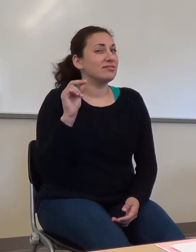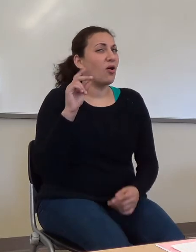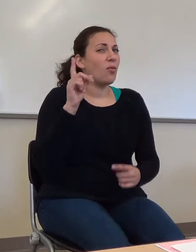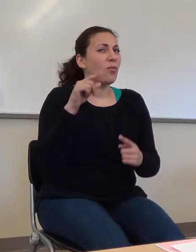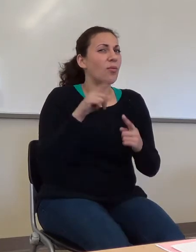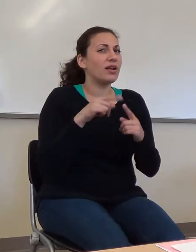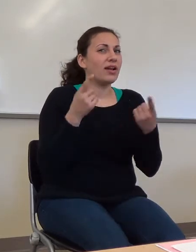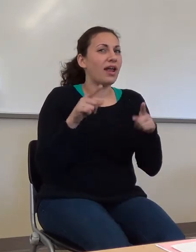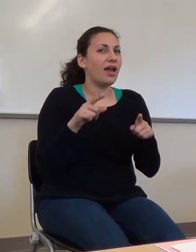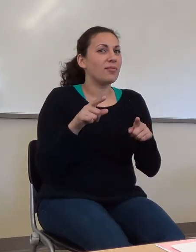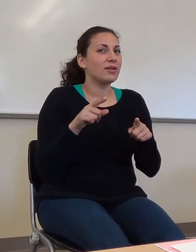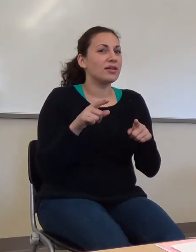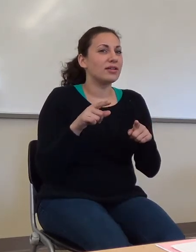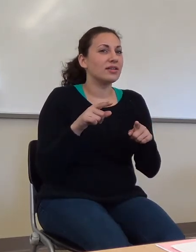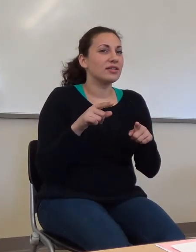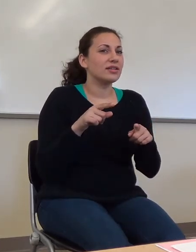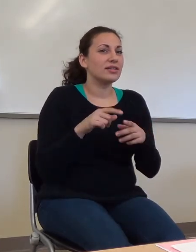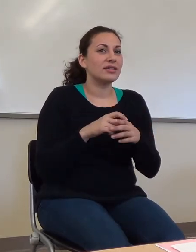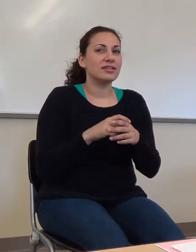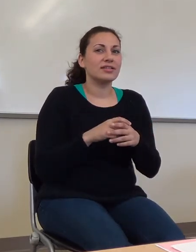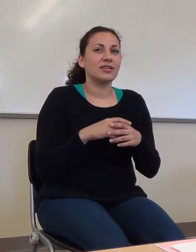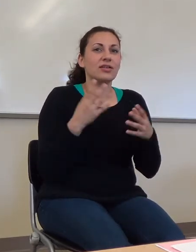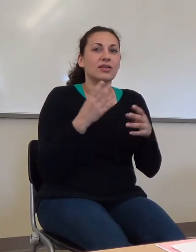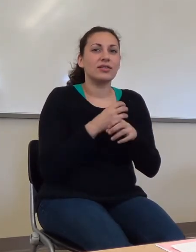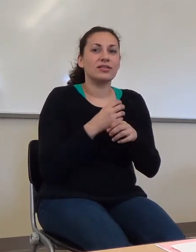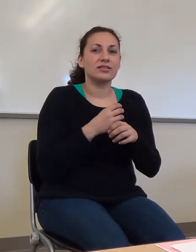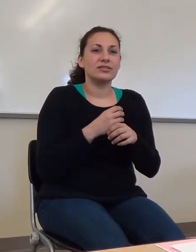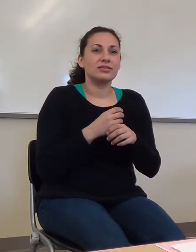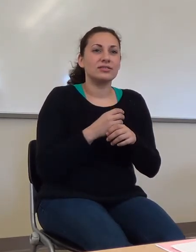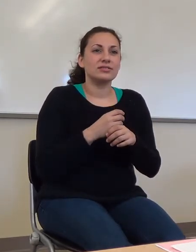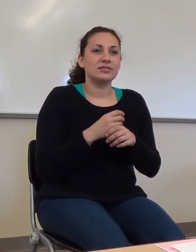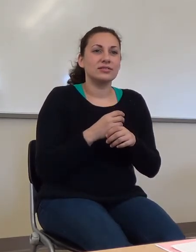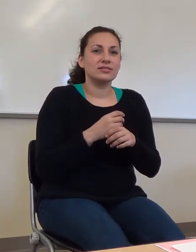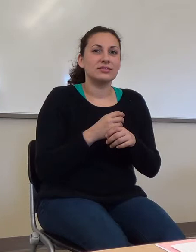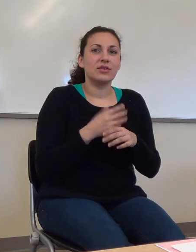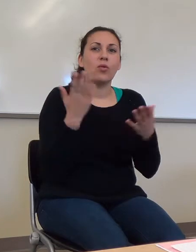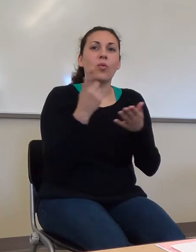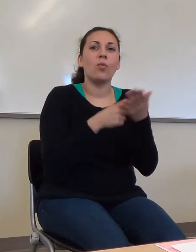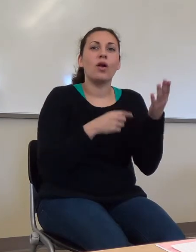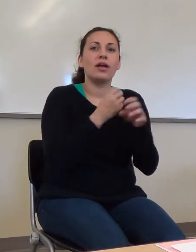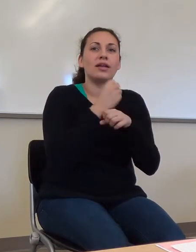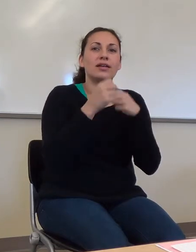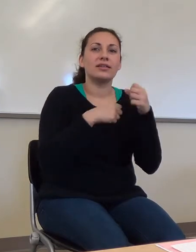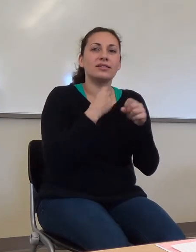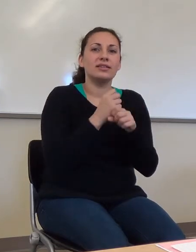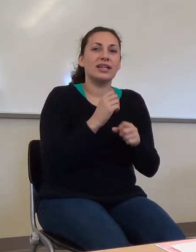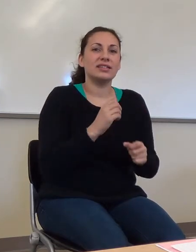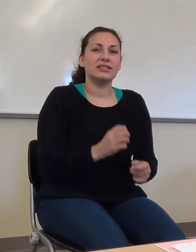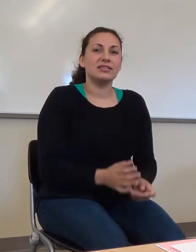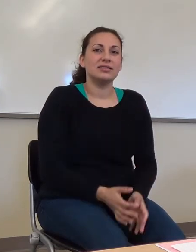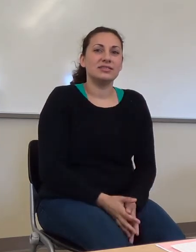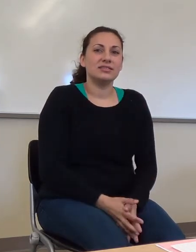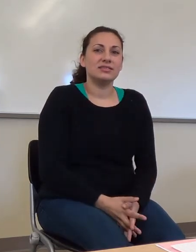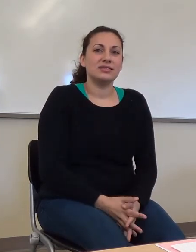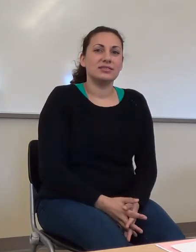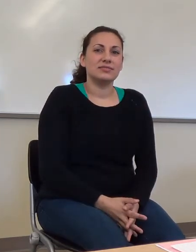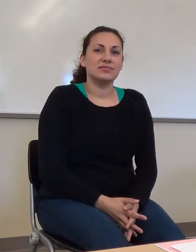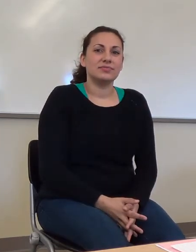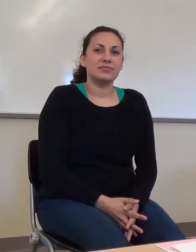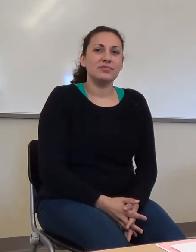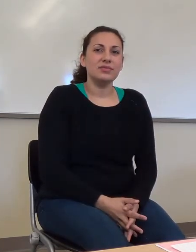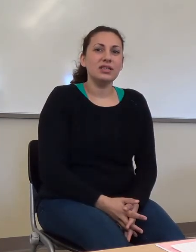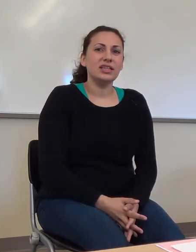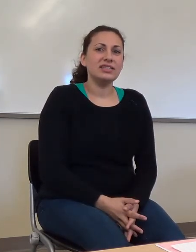Good, but that's it, exactly. Because we've talked about the Civil War, I want to get the connection. Luis, when did it take place?